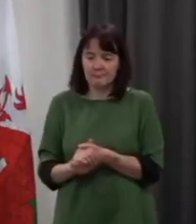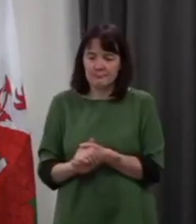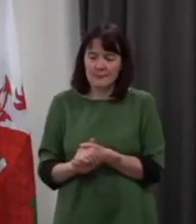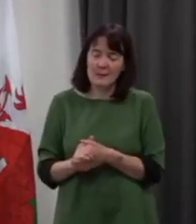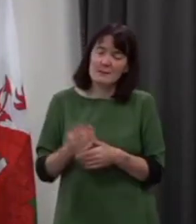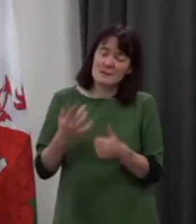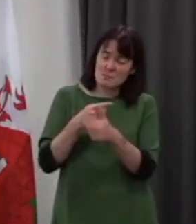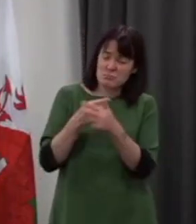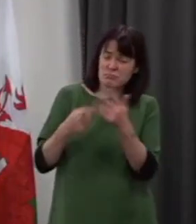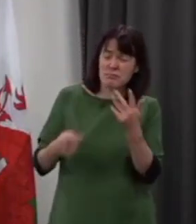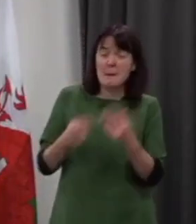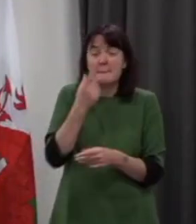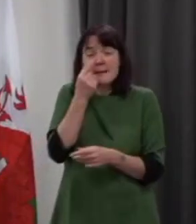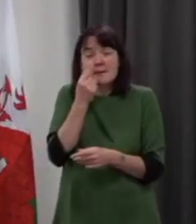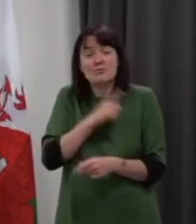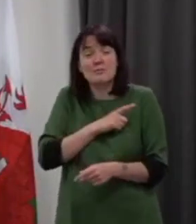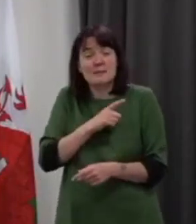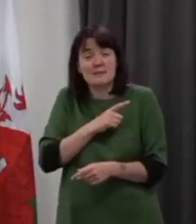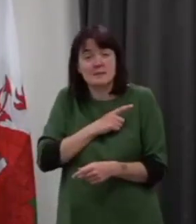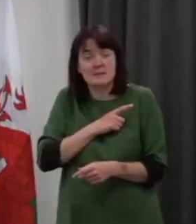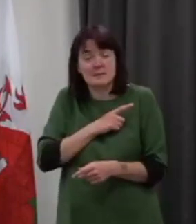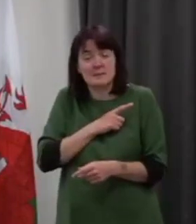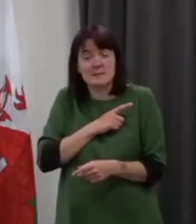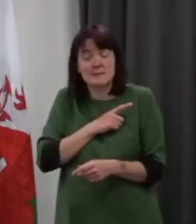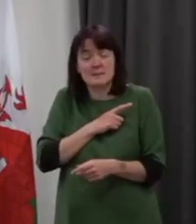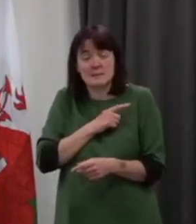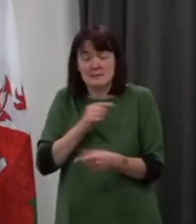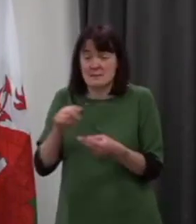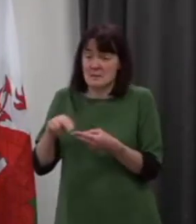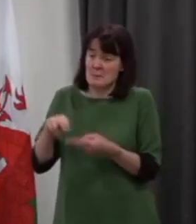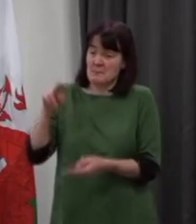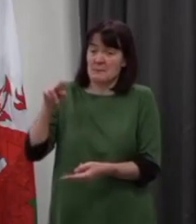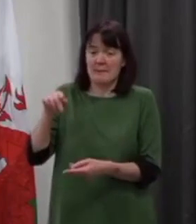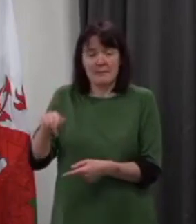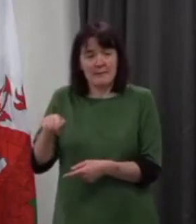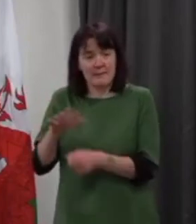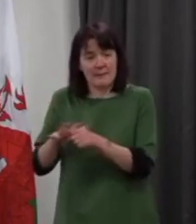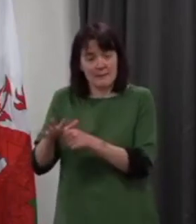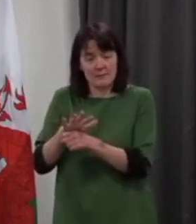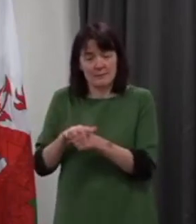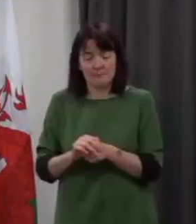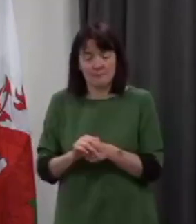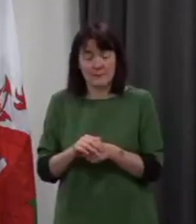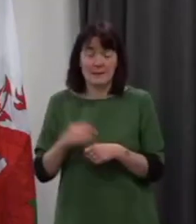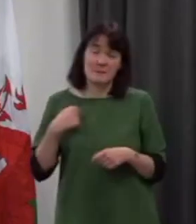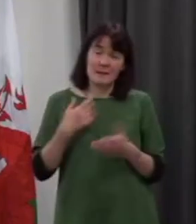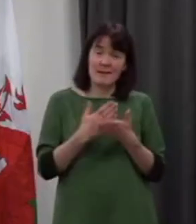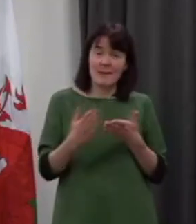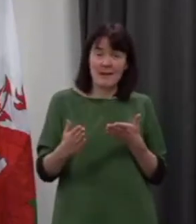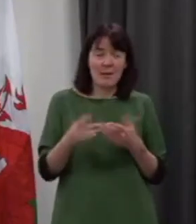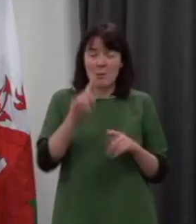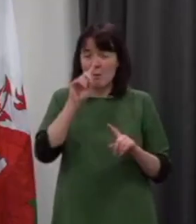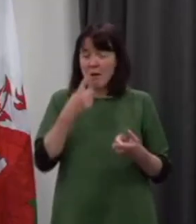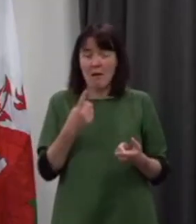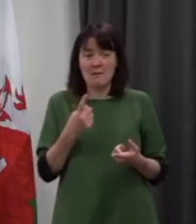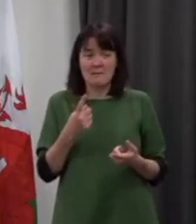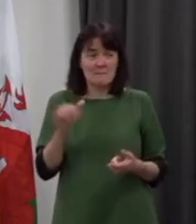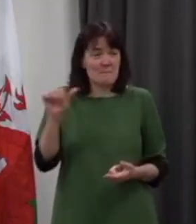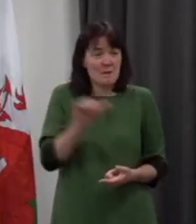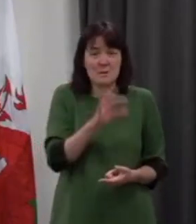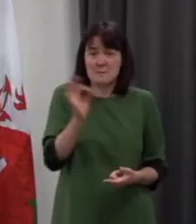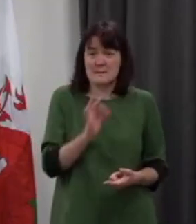possible reasons for it, but he was also clear, and we've also been clear, as indeed as the Chief Medical Officer, that we can't be 100%